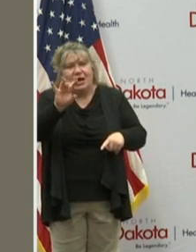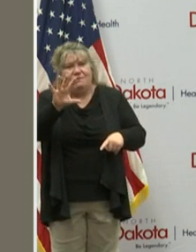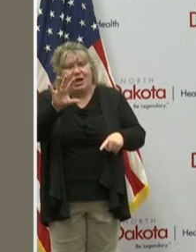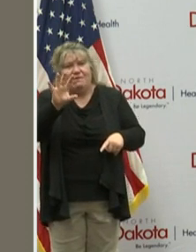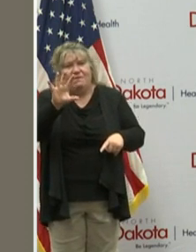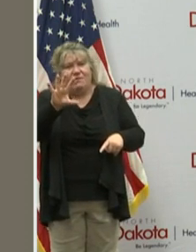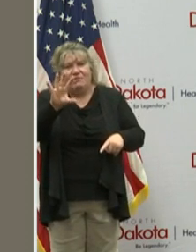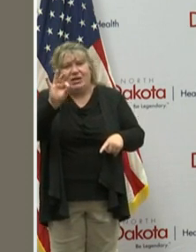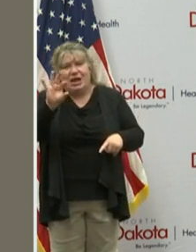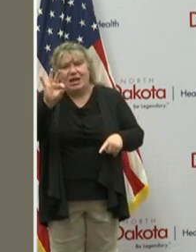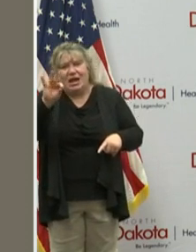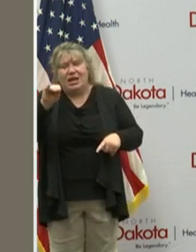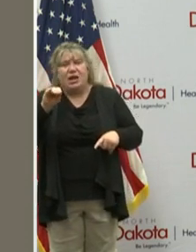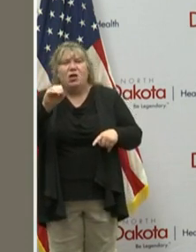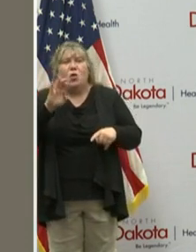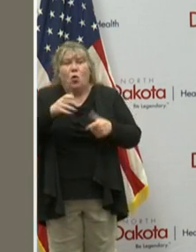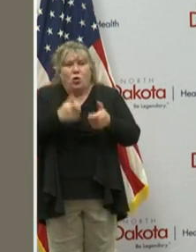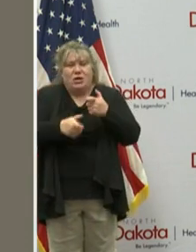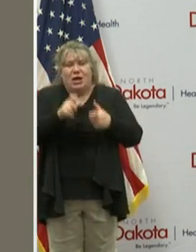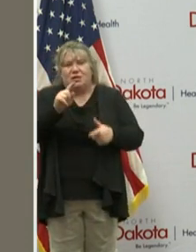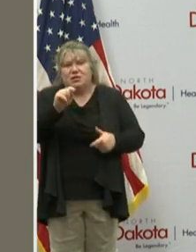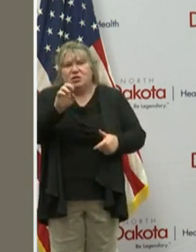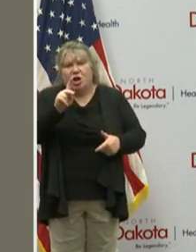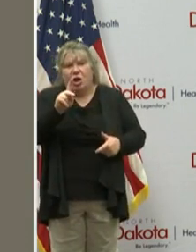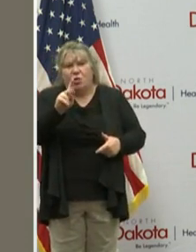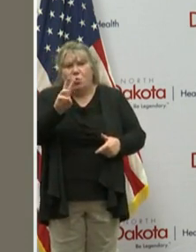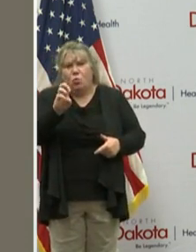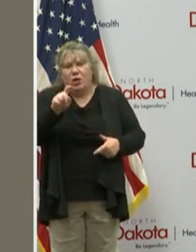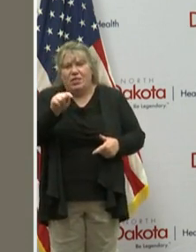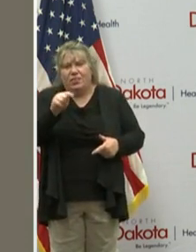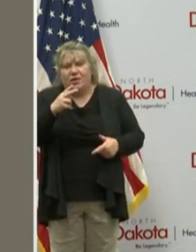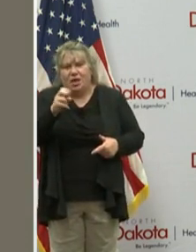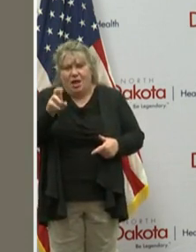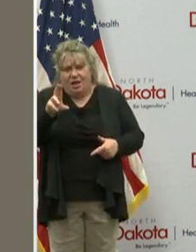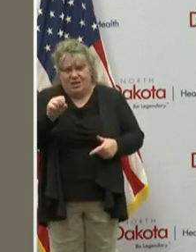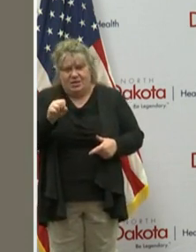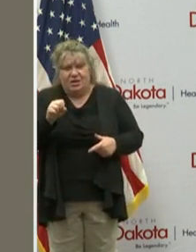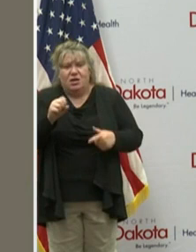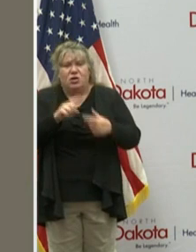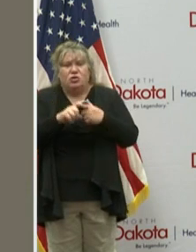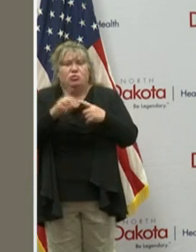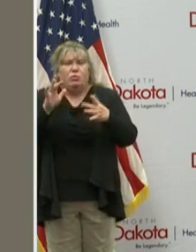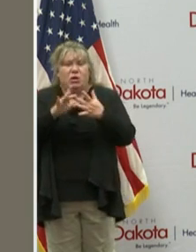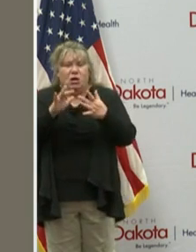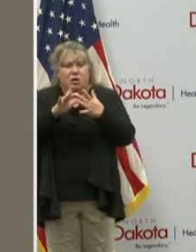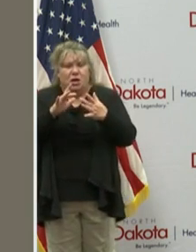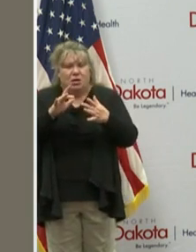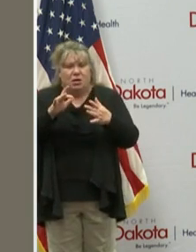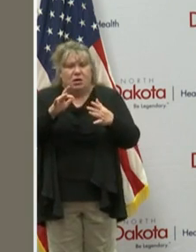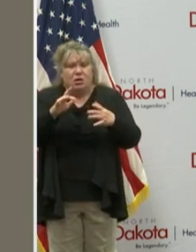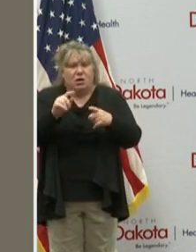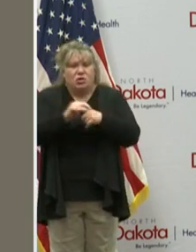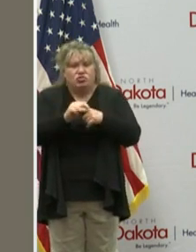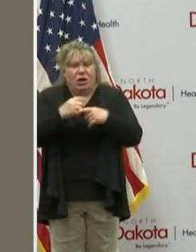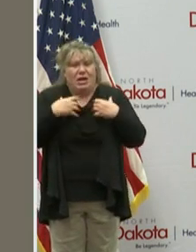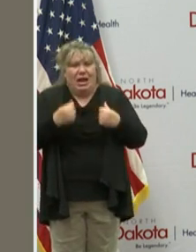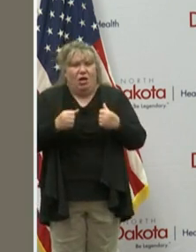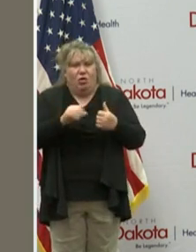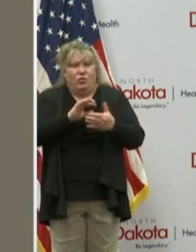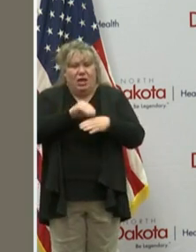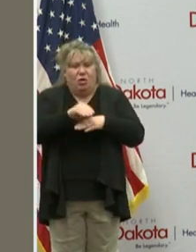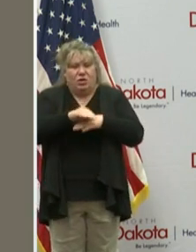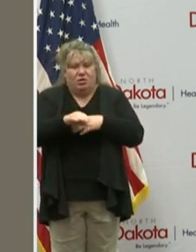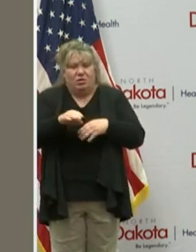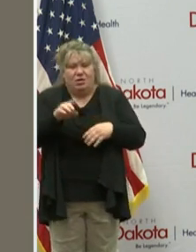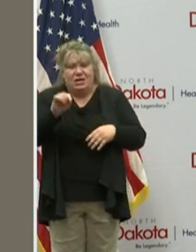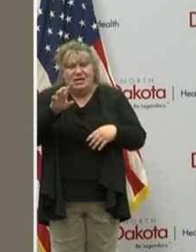1-800-985-5990 or text TALK with us to 66746 to connect with a trained health counselor. Visit behavioralhealth.nd.gov